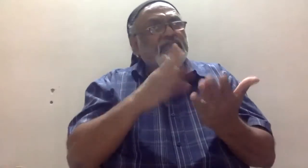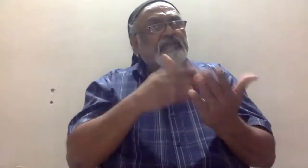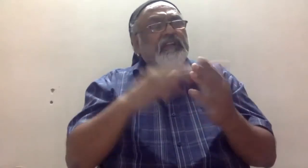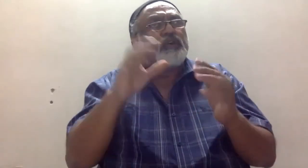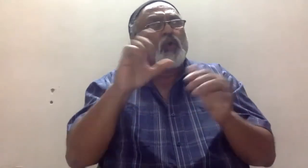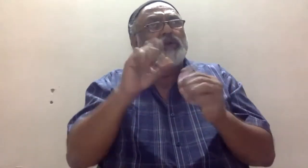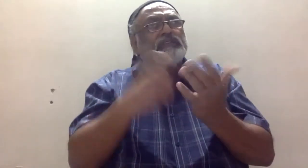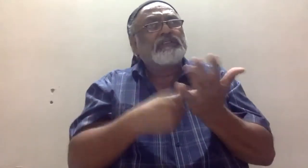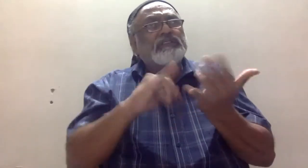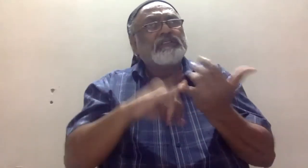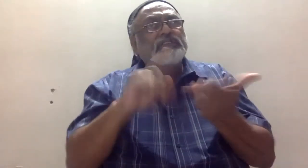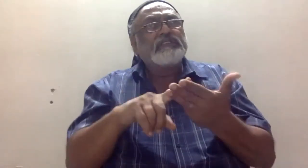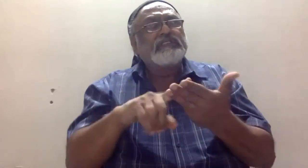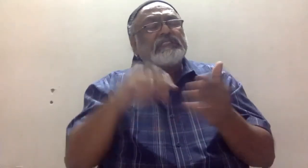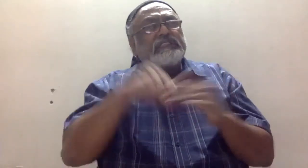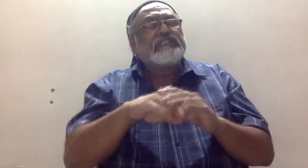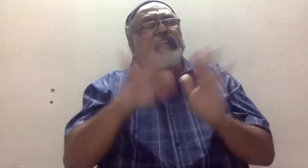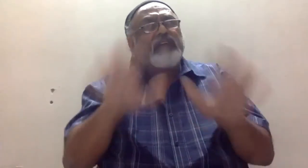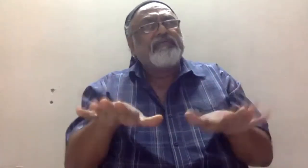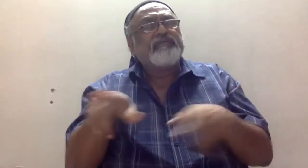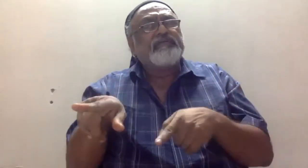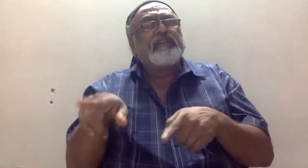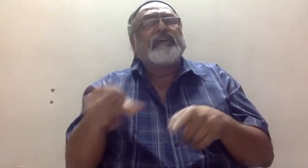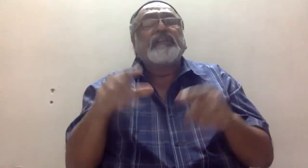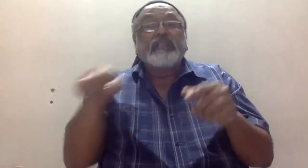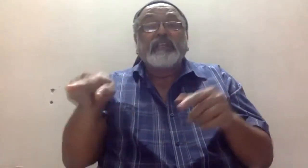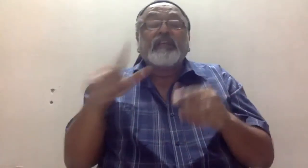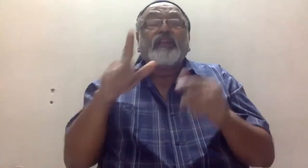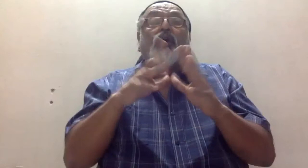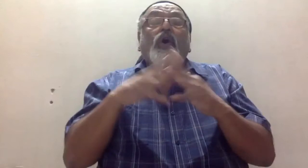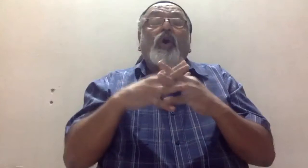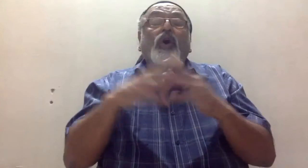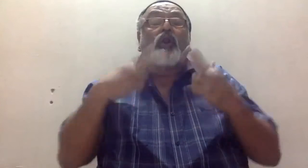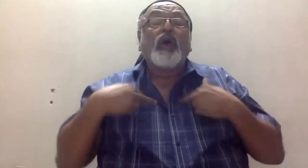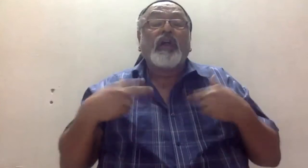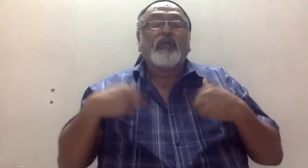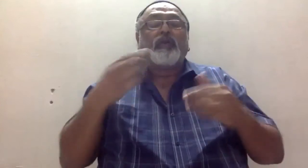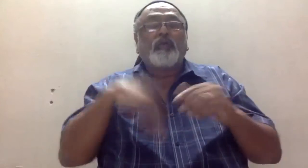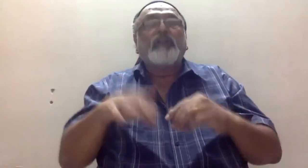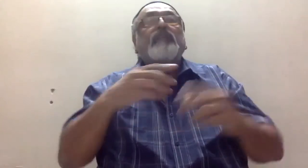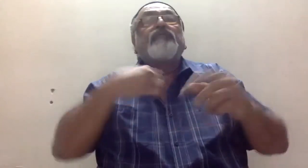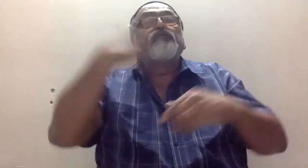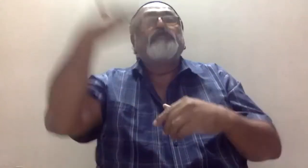sort? Because ultimately they have to deal with disabled people in their career life at some